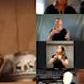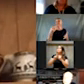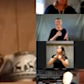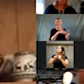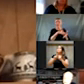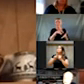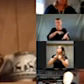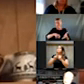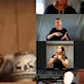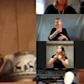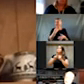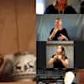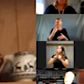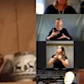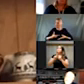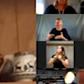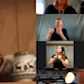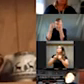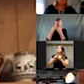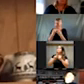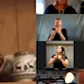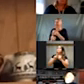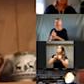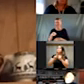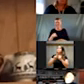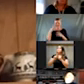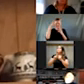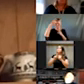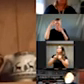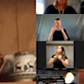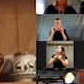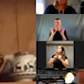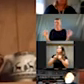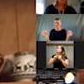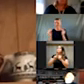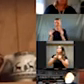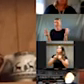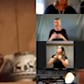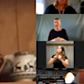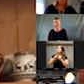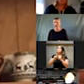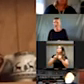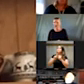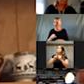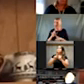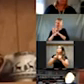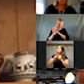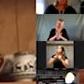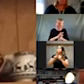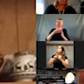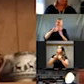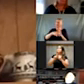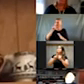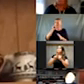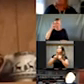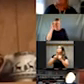happened. That is backwards. That is unfair. And that pattern of forcing disabled people to do the heavy